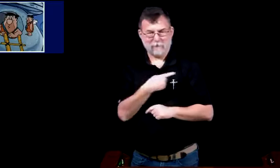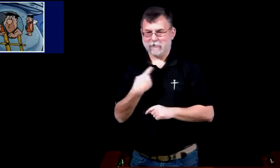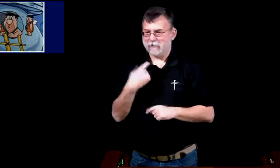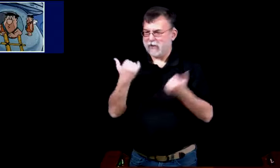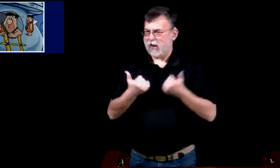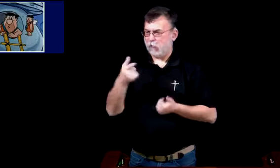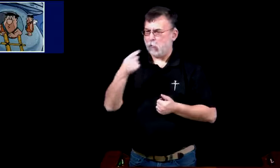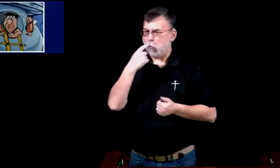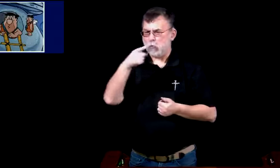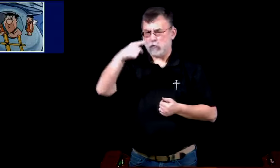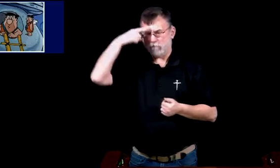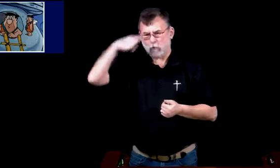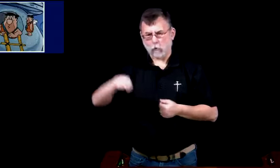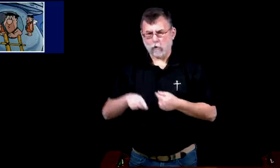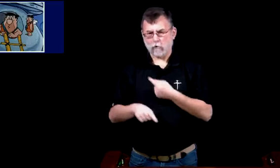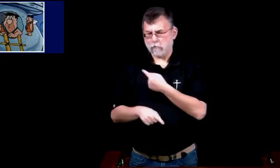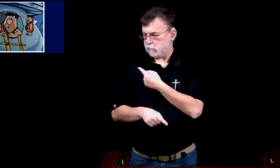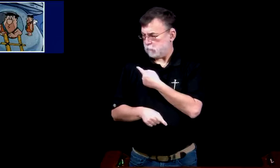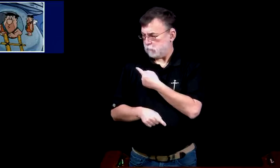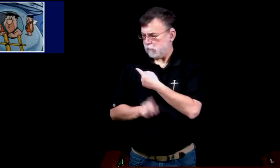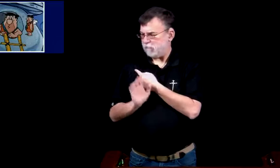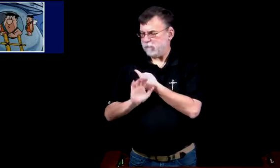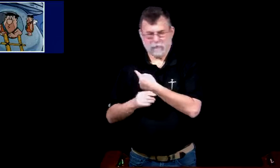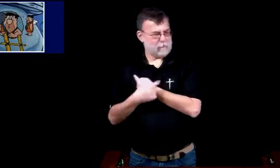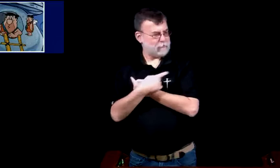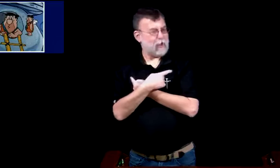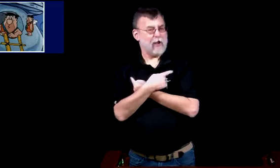We have two angels or two people on each shoulder.